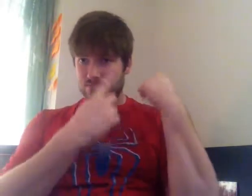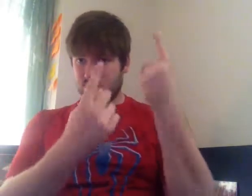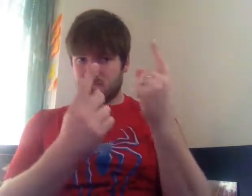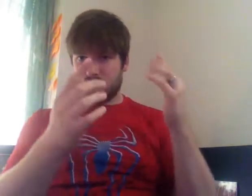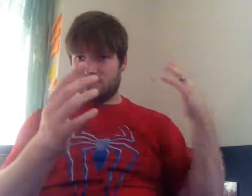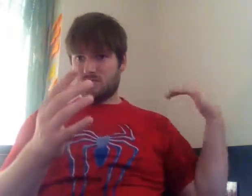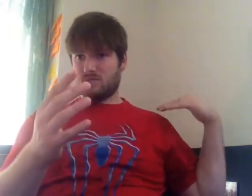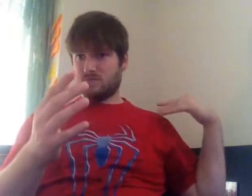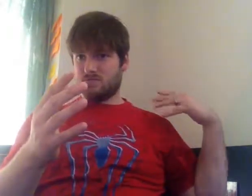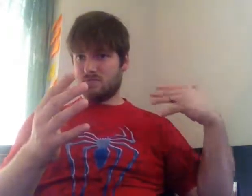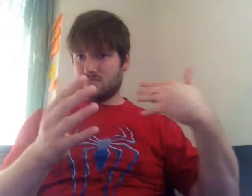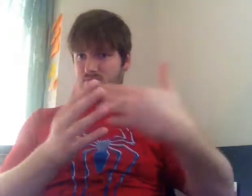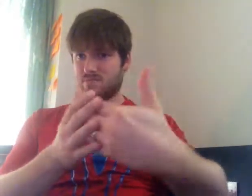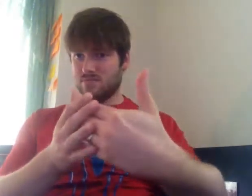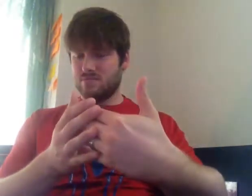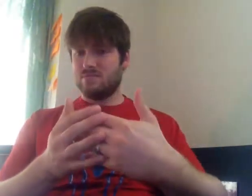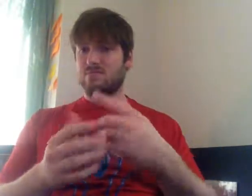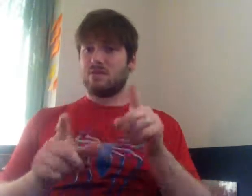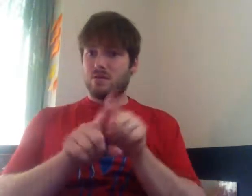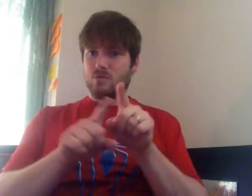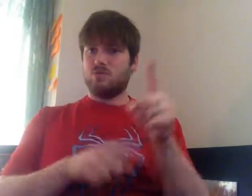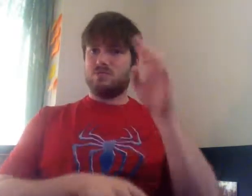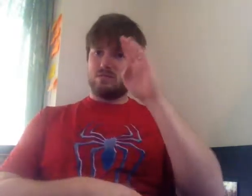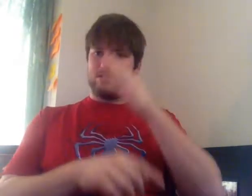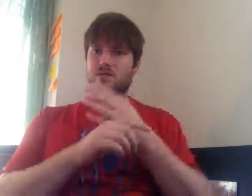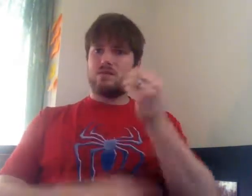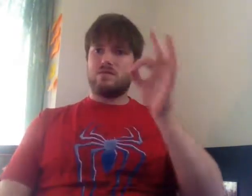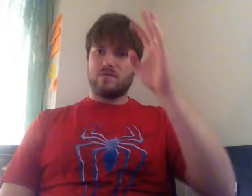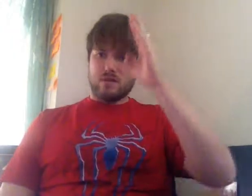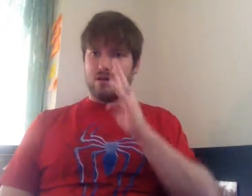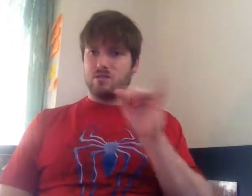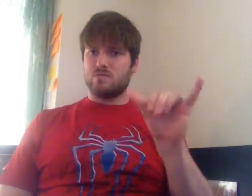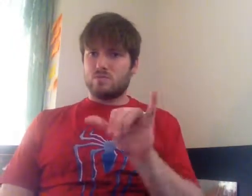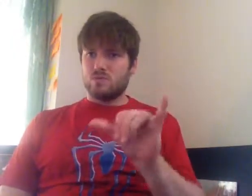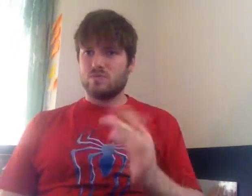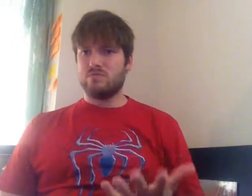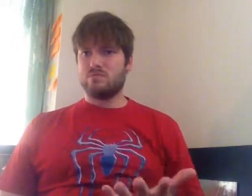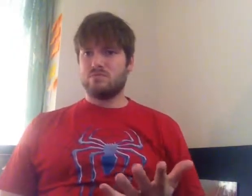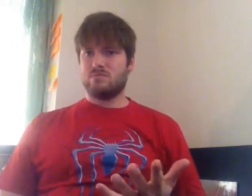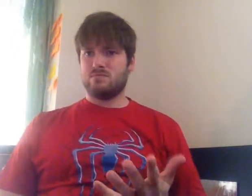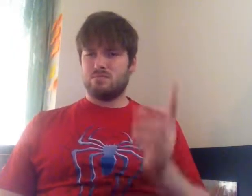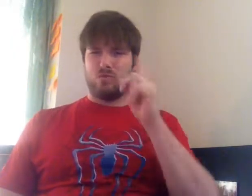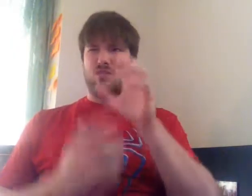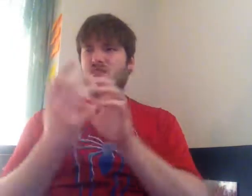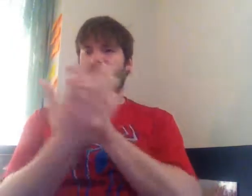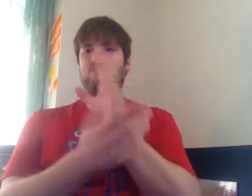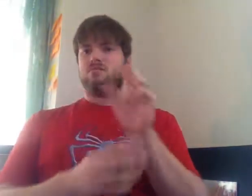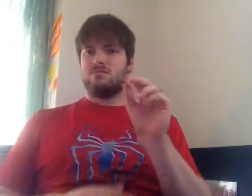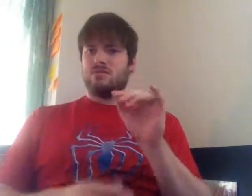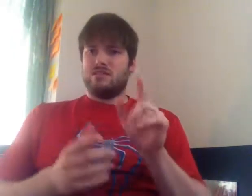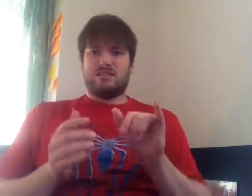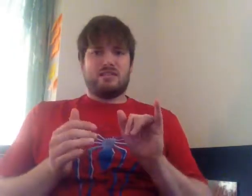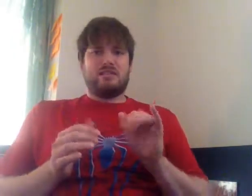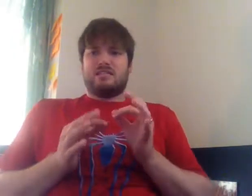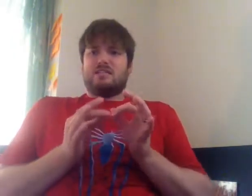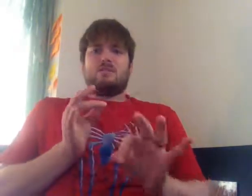little windy, and still technically tropical storm warnings in effect there on Cape Hatteras. Now, follow the storm to the south. Look